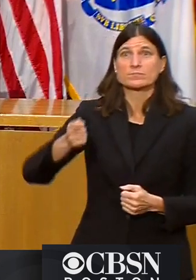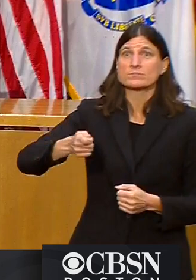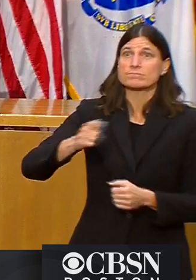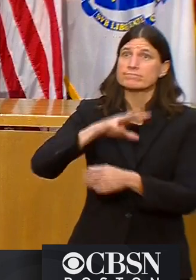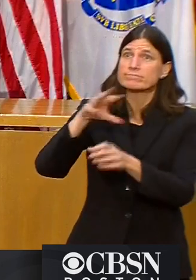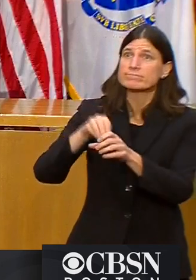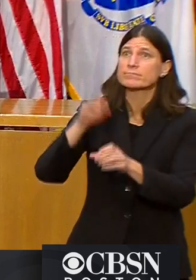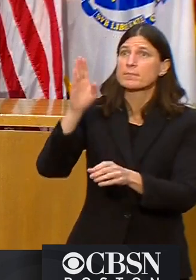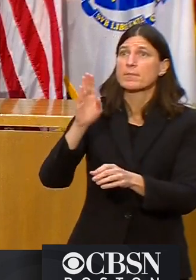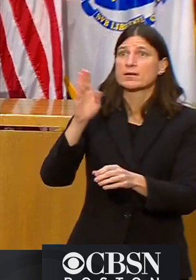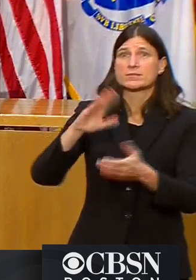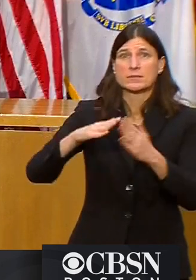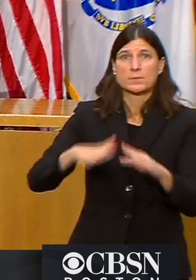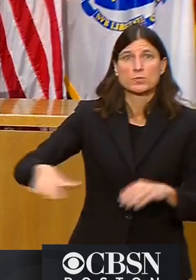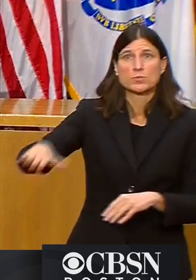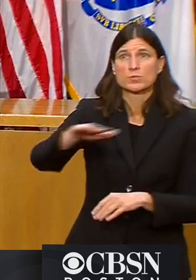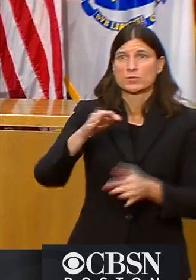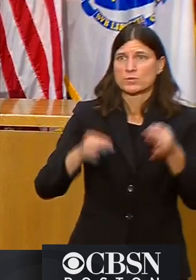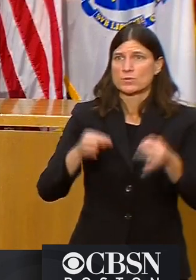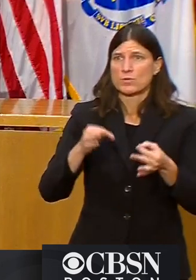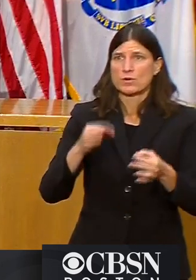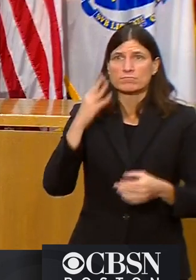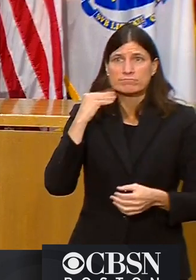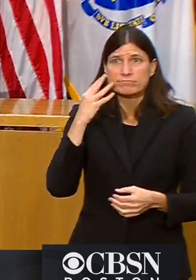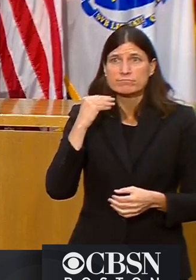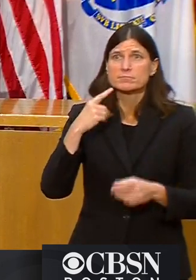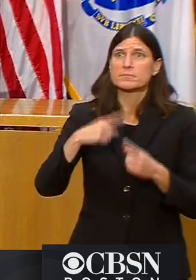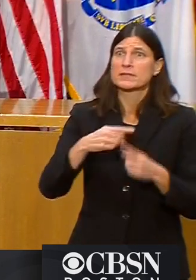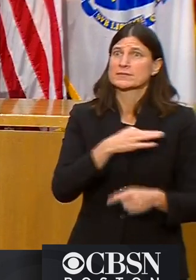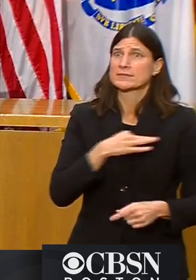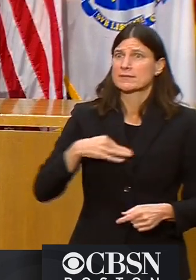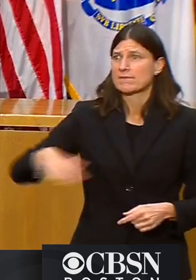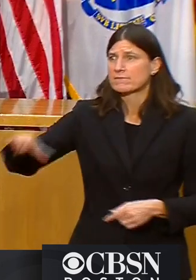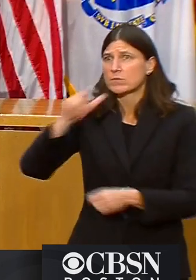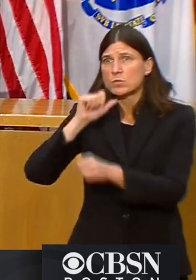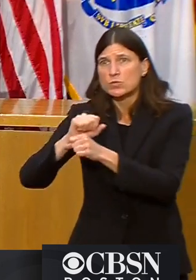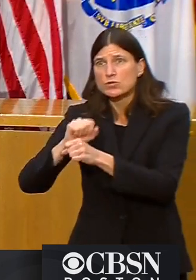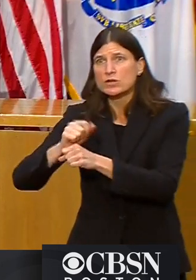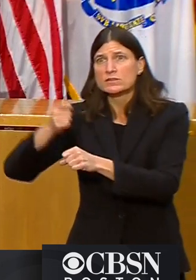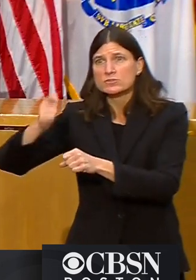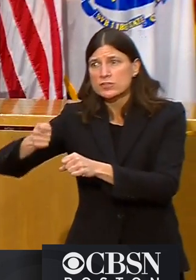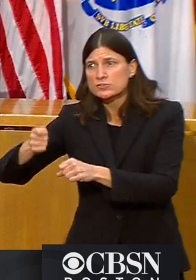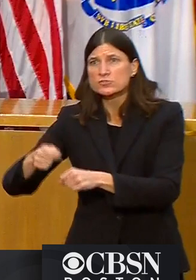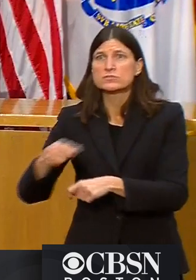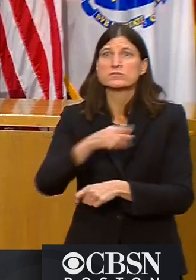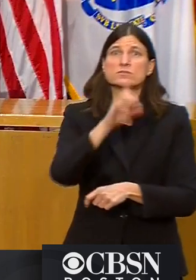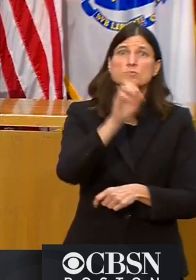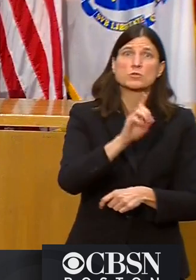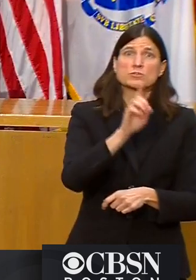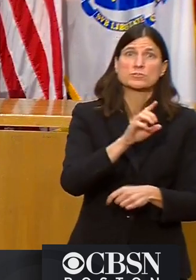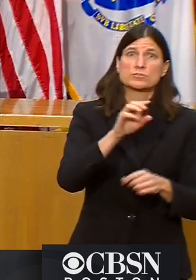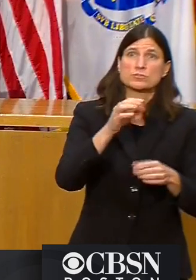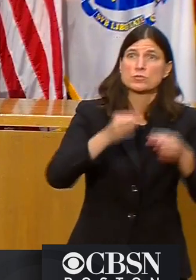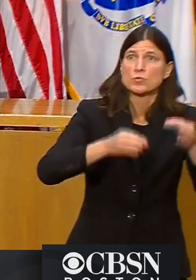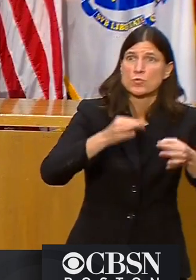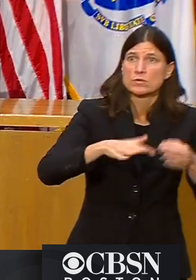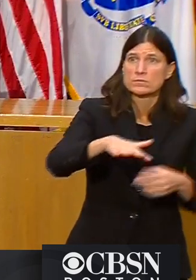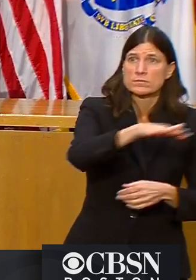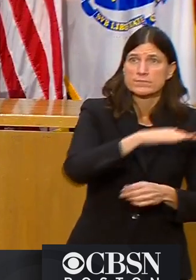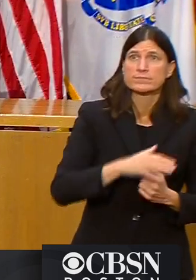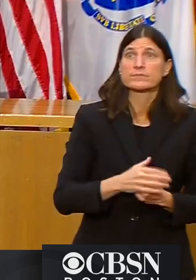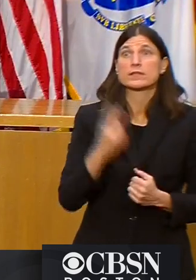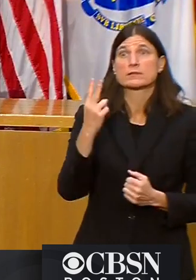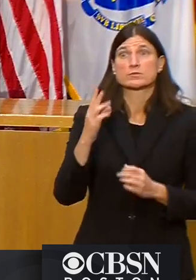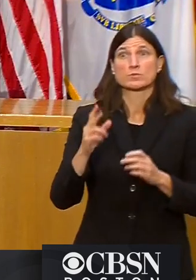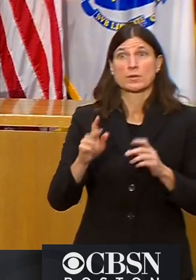Municipal Court as well as the staff of the Dorchester Division. There are two people that are not here physically with me, but they're with